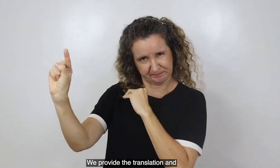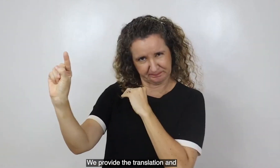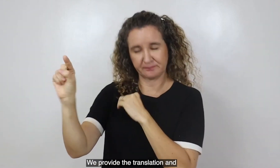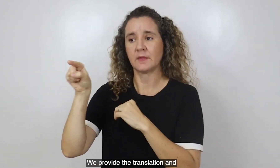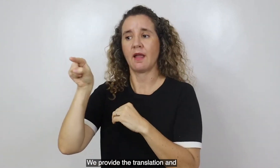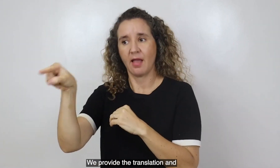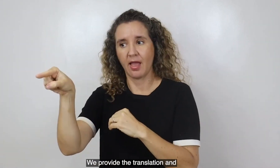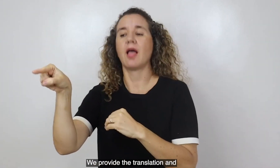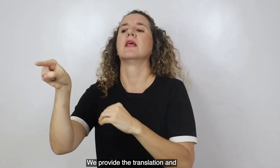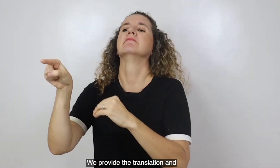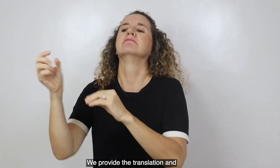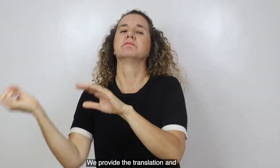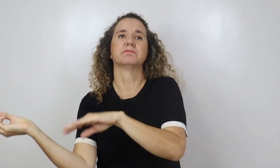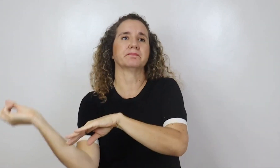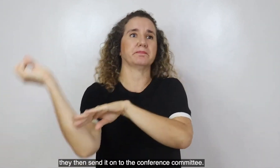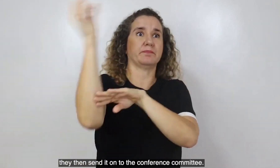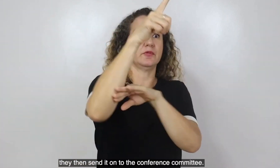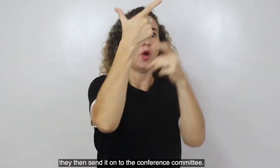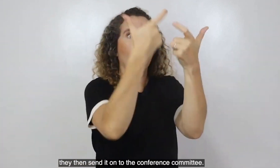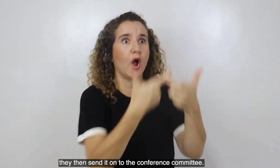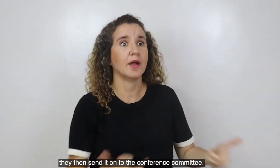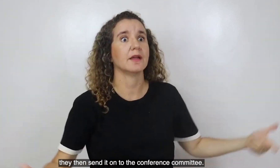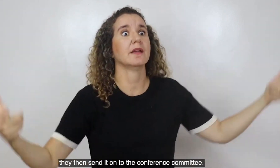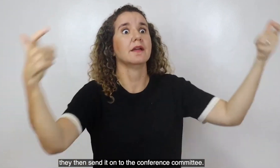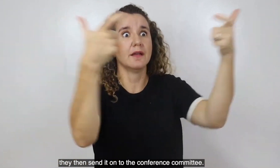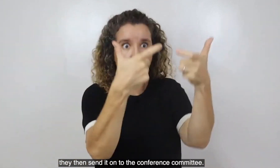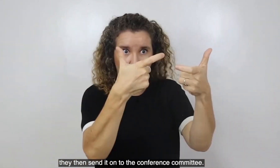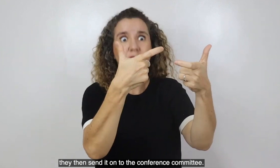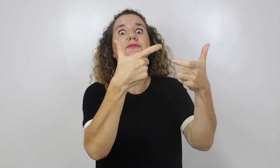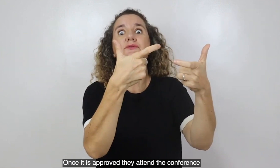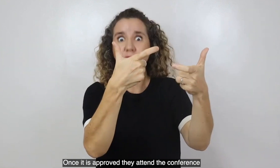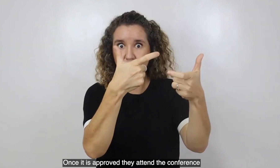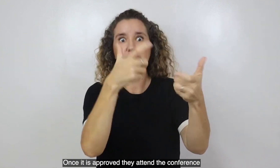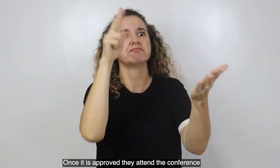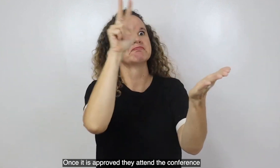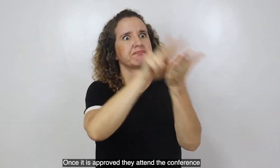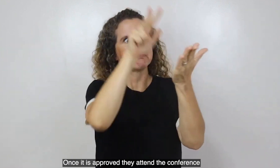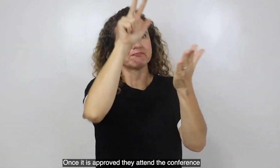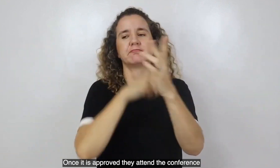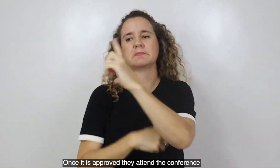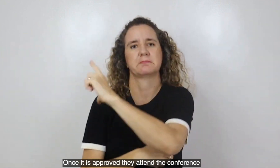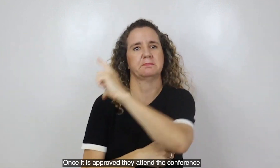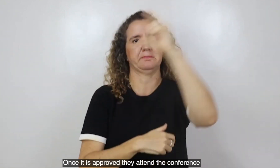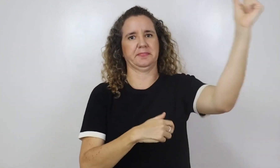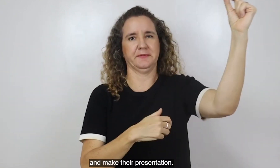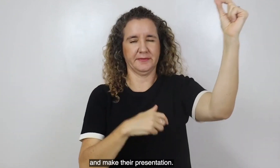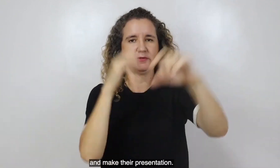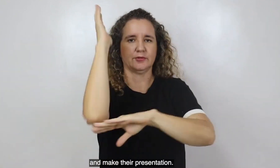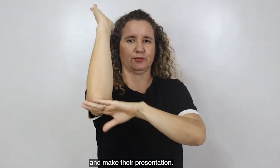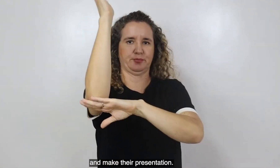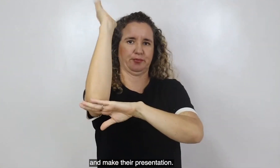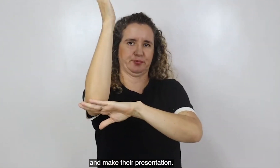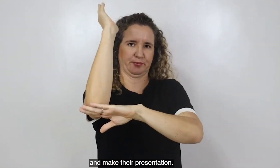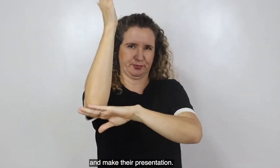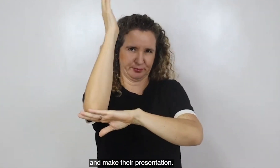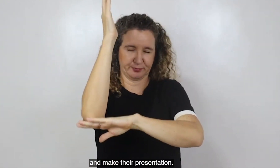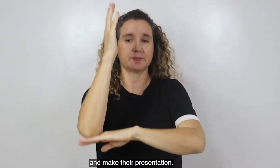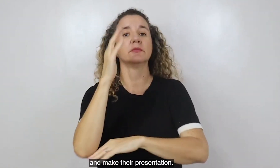provide the translation and they then send it on to the conference committee. Once it is approved, they attend the conference